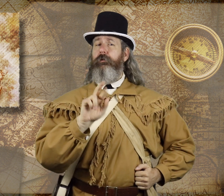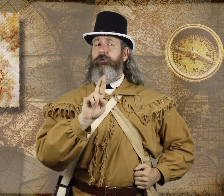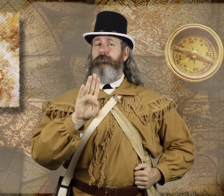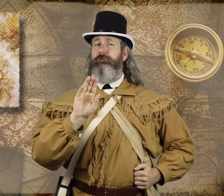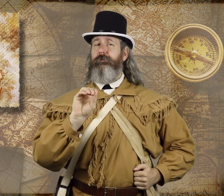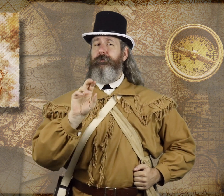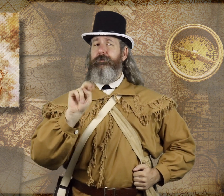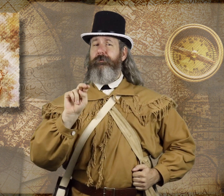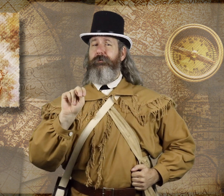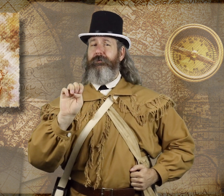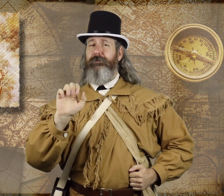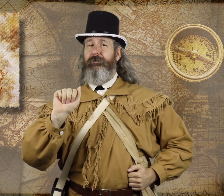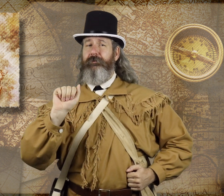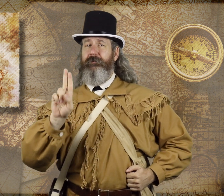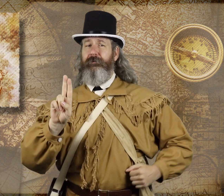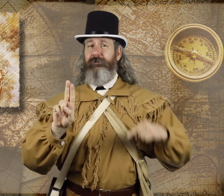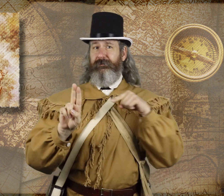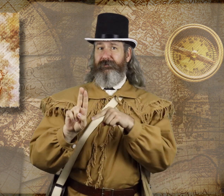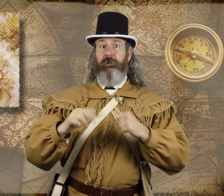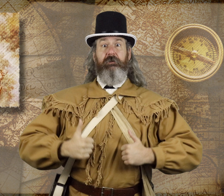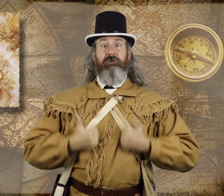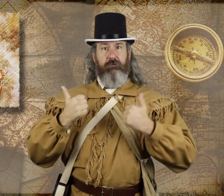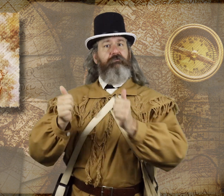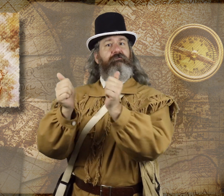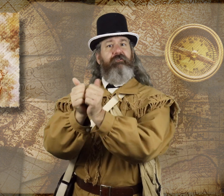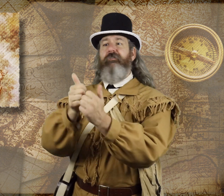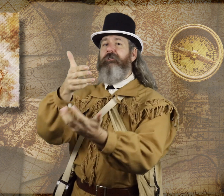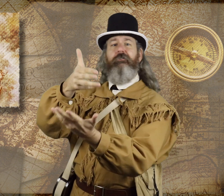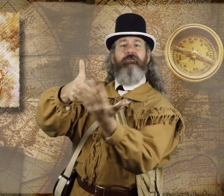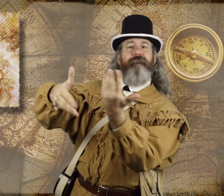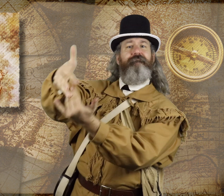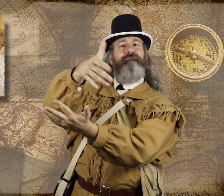Charbonneau lived among the Hidatsa people.